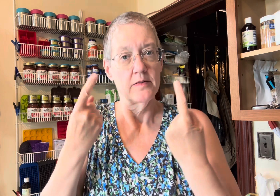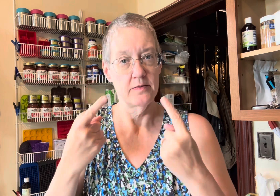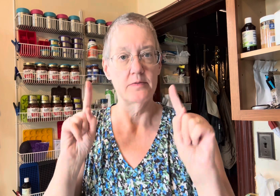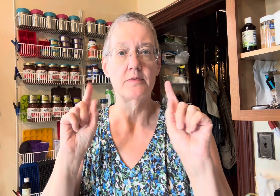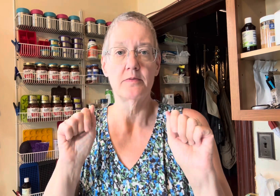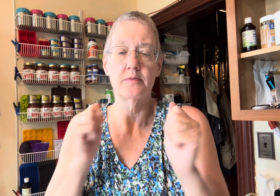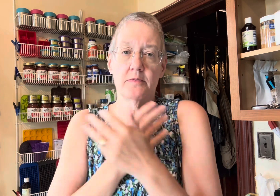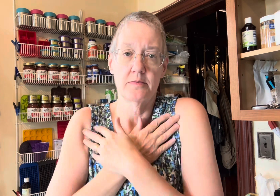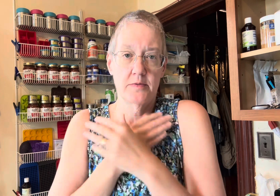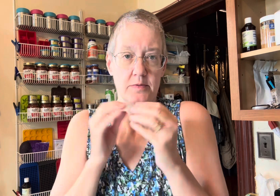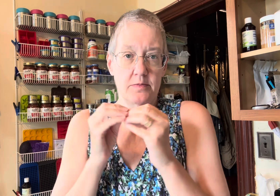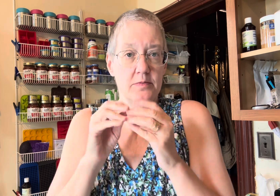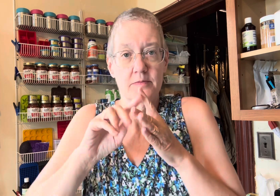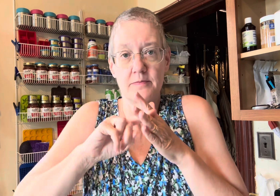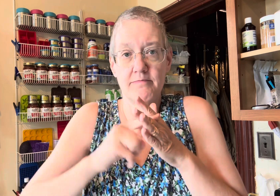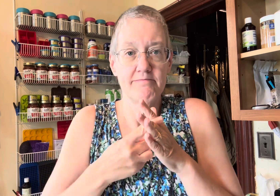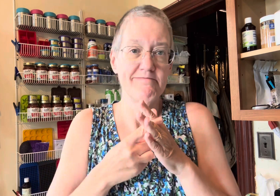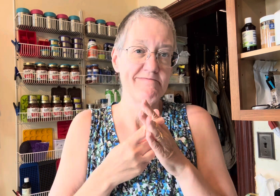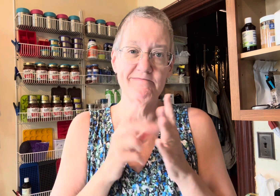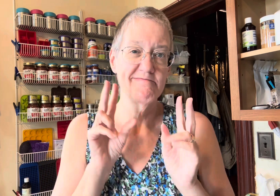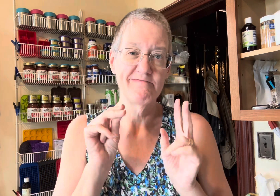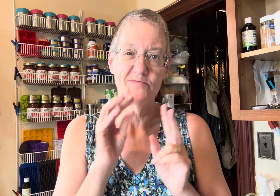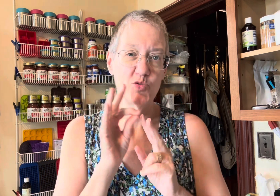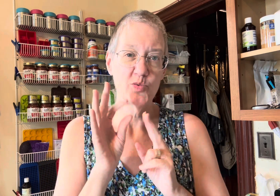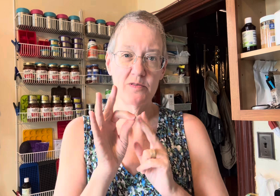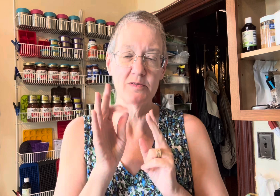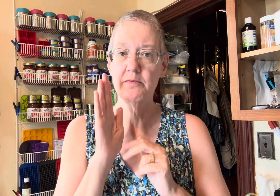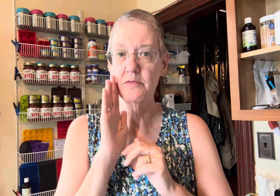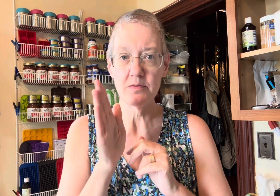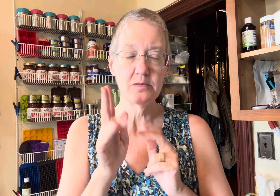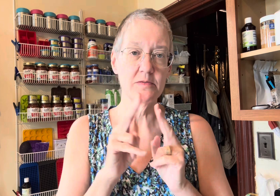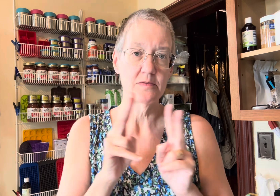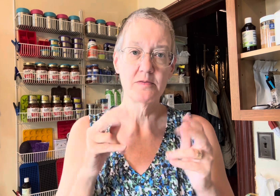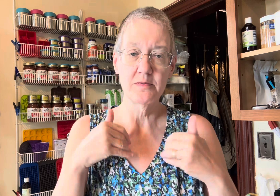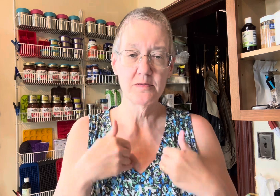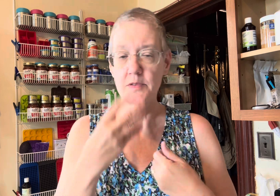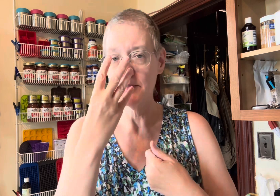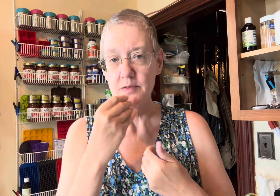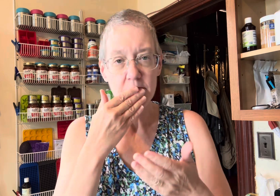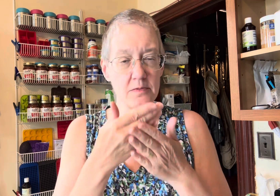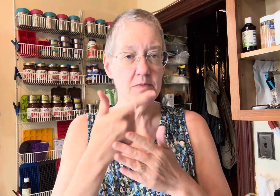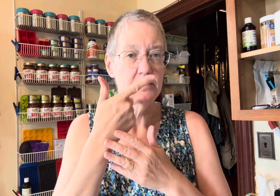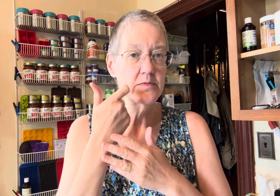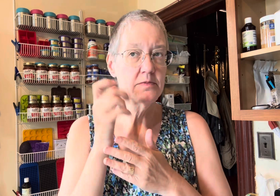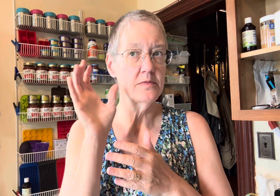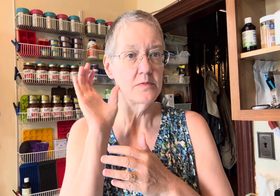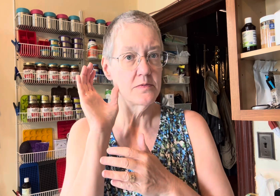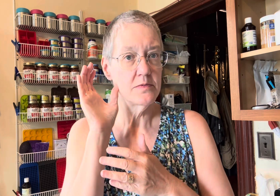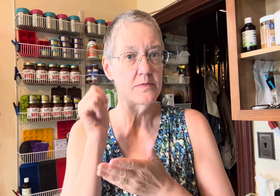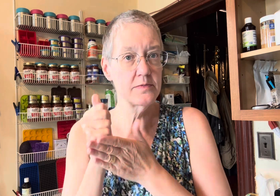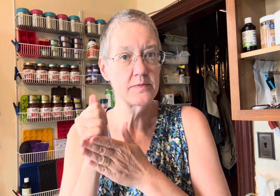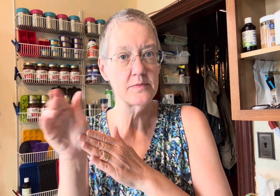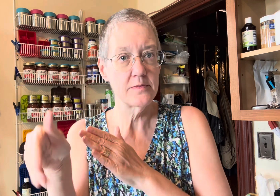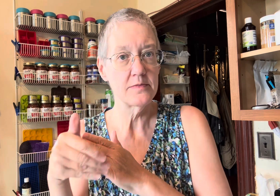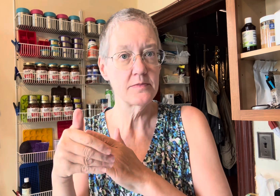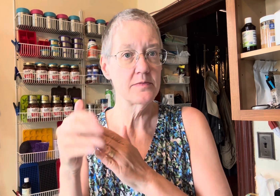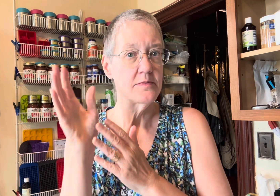that. So I'm finally able to rest. In the beginning, I couldn't. I really didn't have a choice. I didn't sleep well because I had to listen for